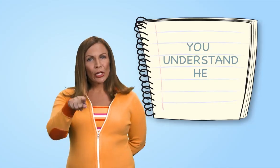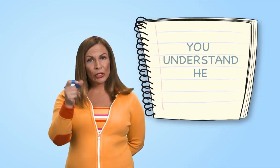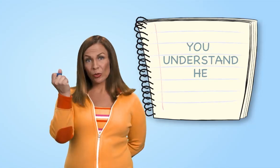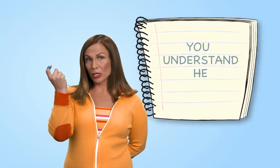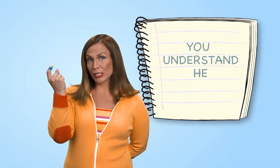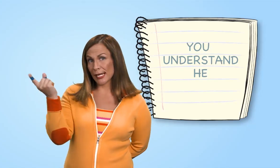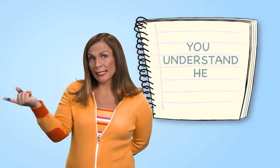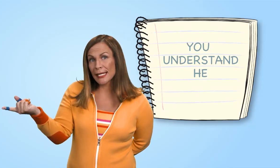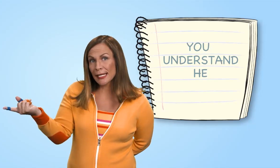You understand he?